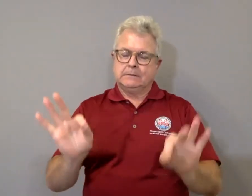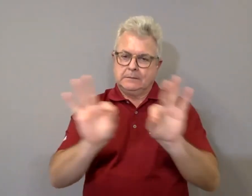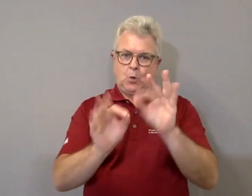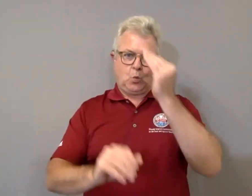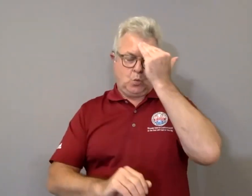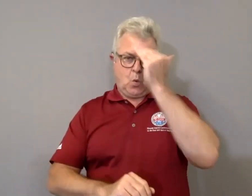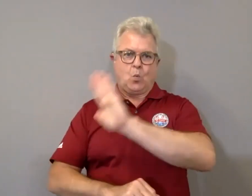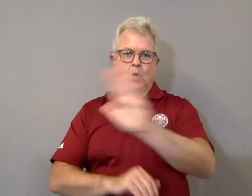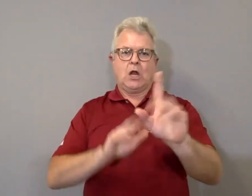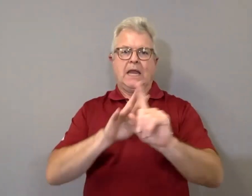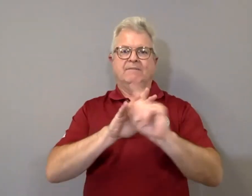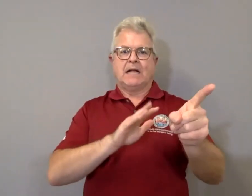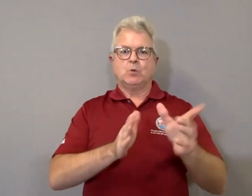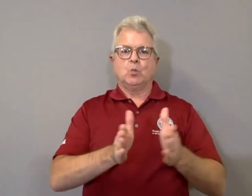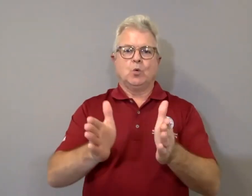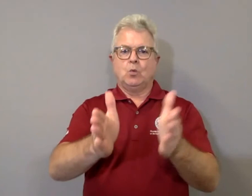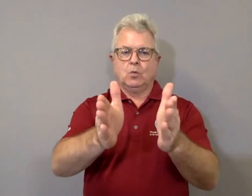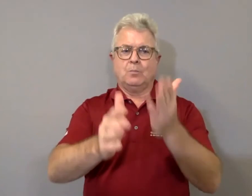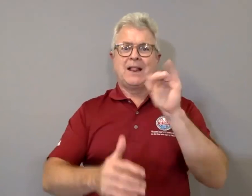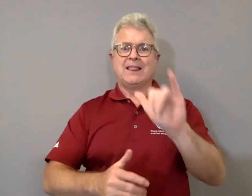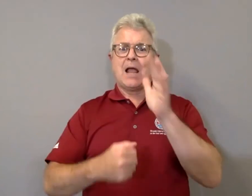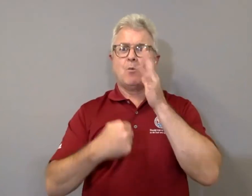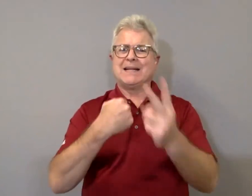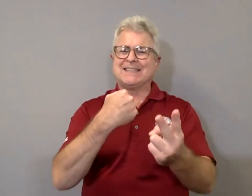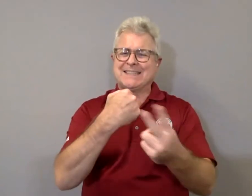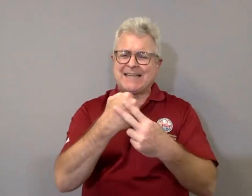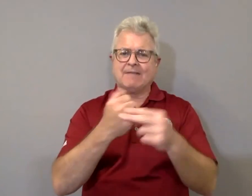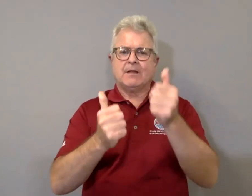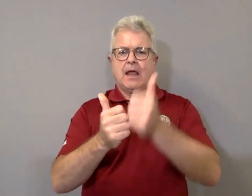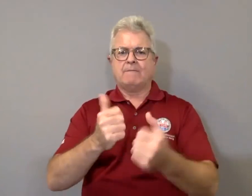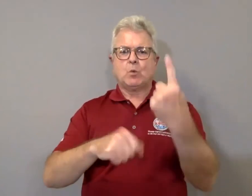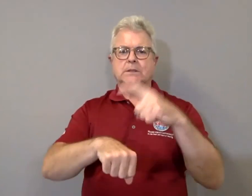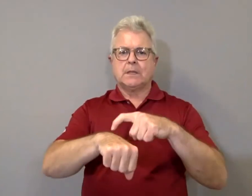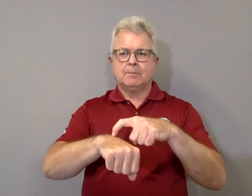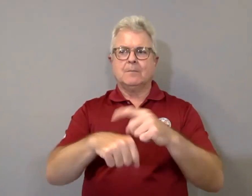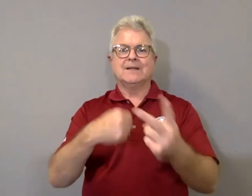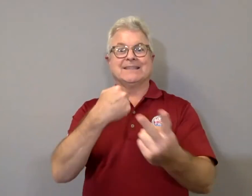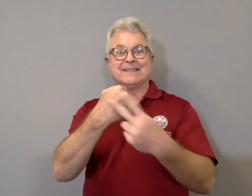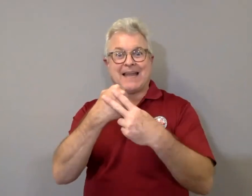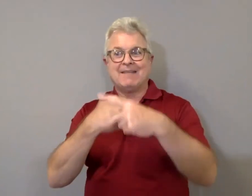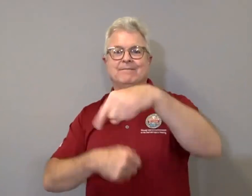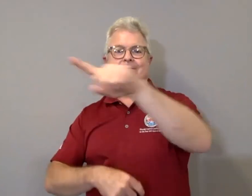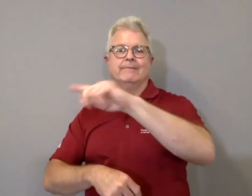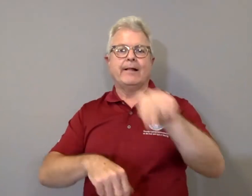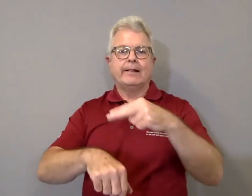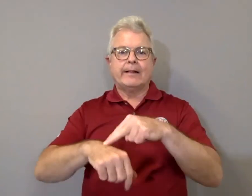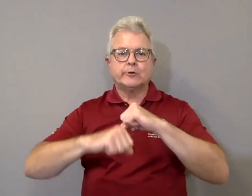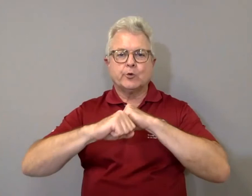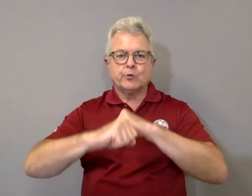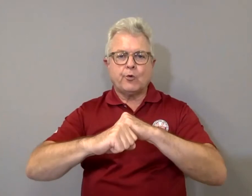I really want to emphasize that it's important to know your evacuation route so that it saves everyone's time and